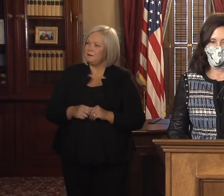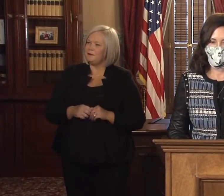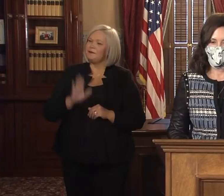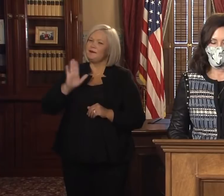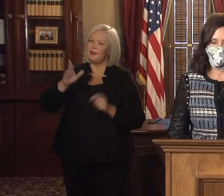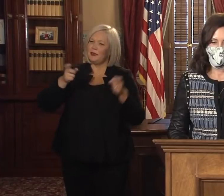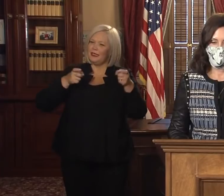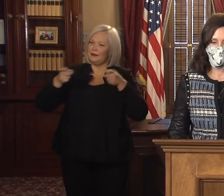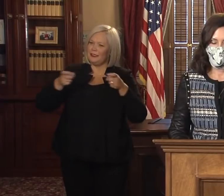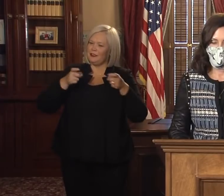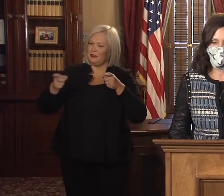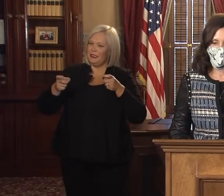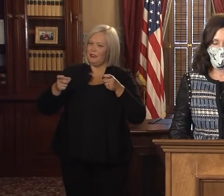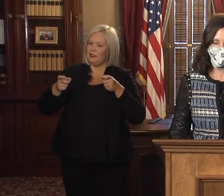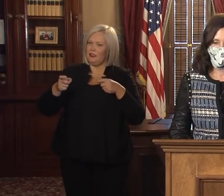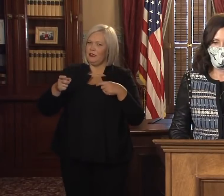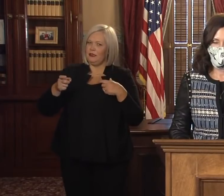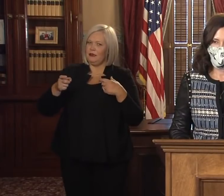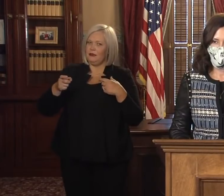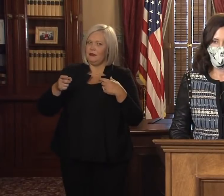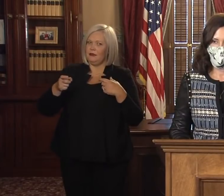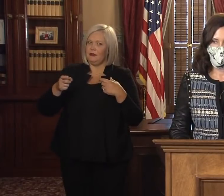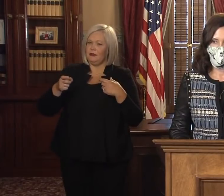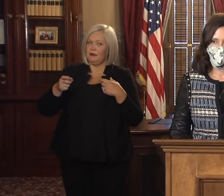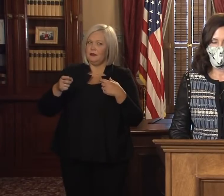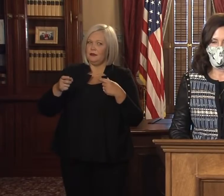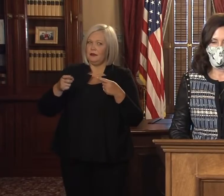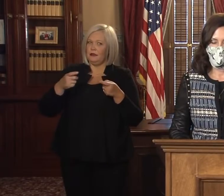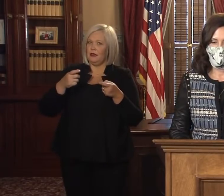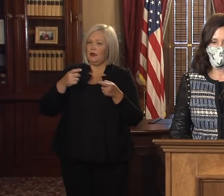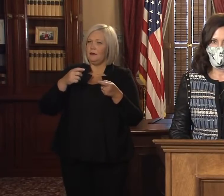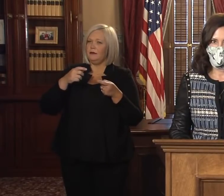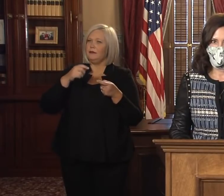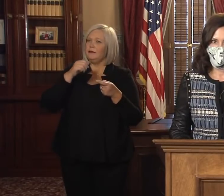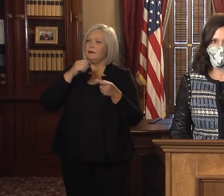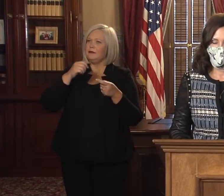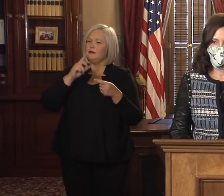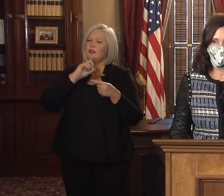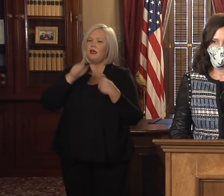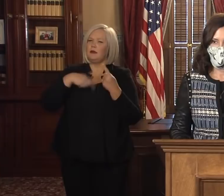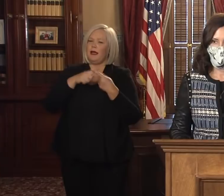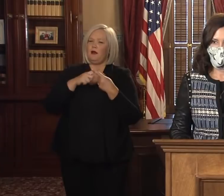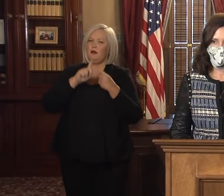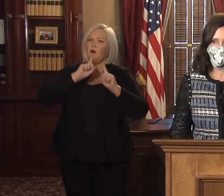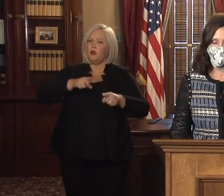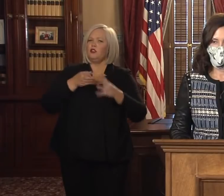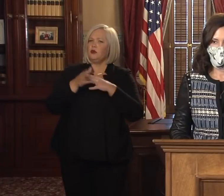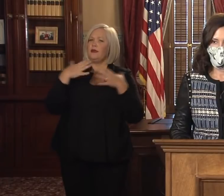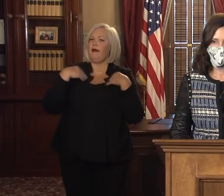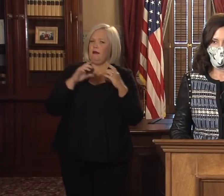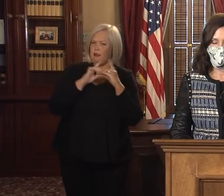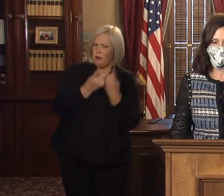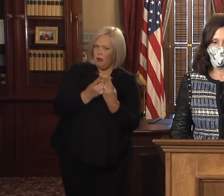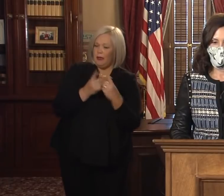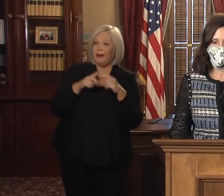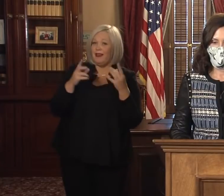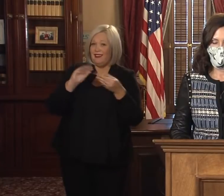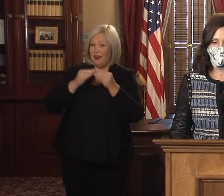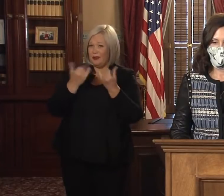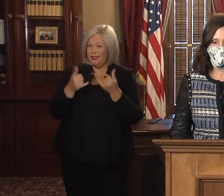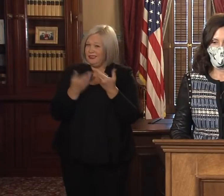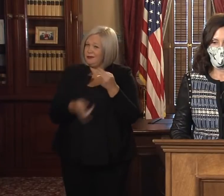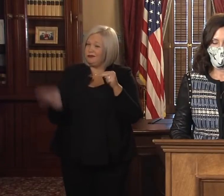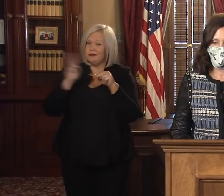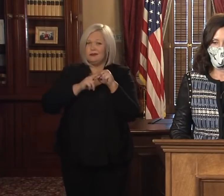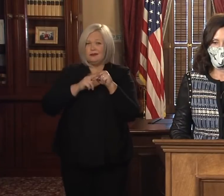has issued orders, obviously through the health department, but as you know, case rates are going up really high. Why do you think people are